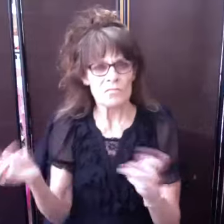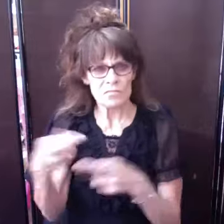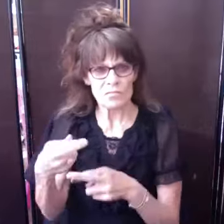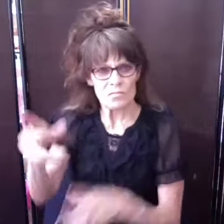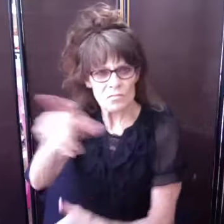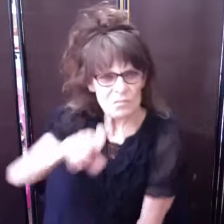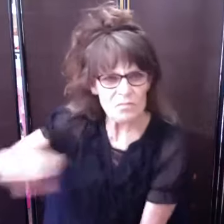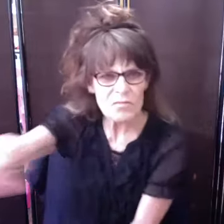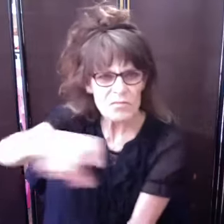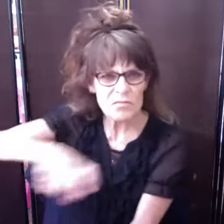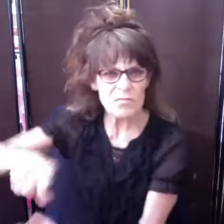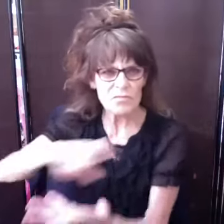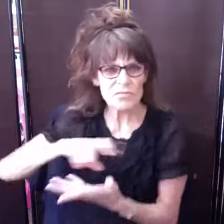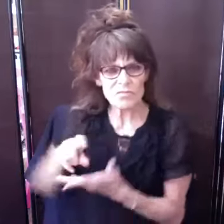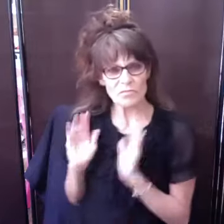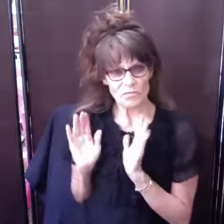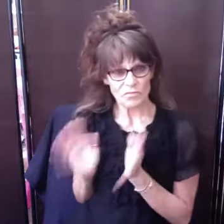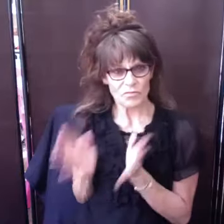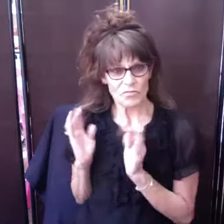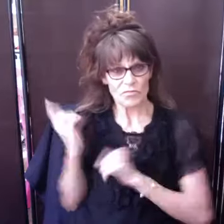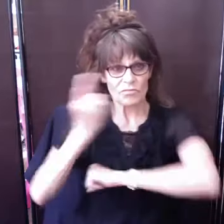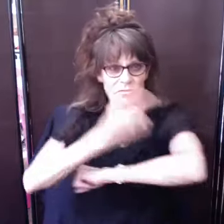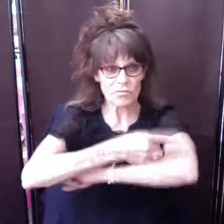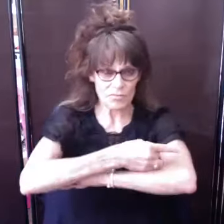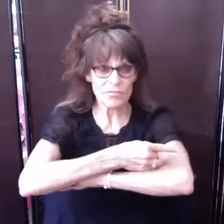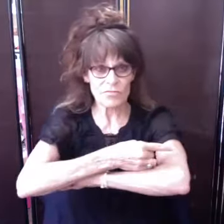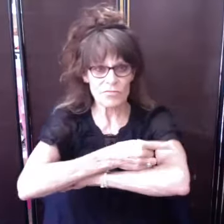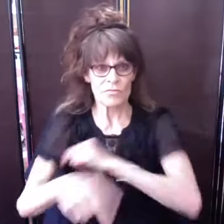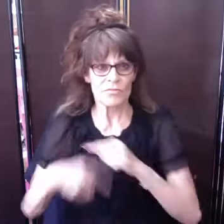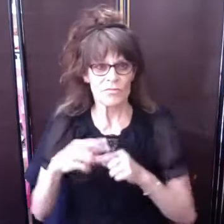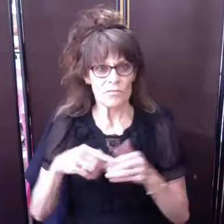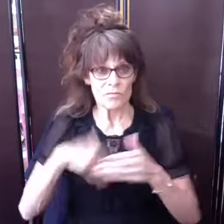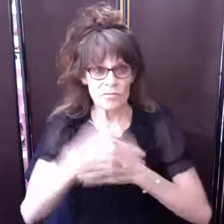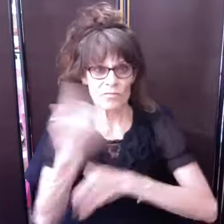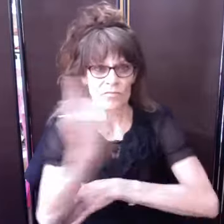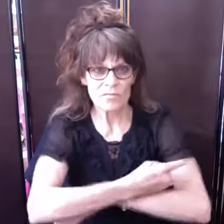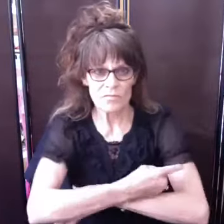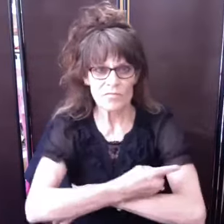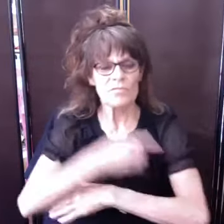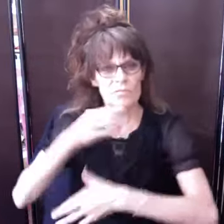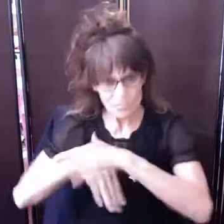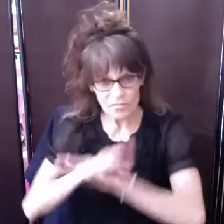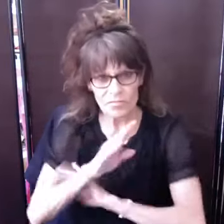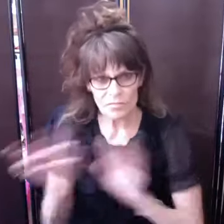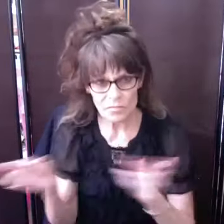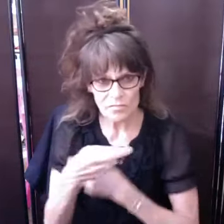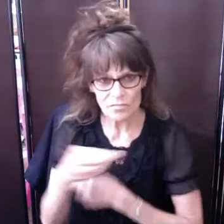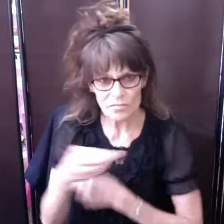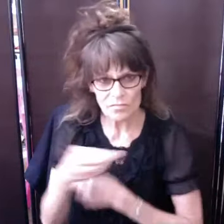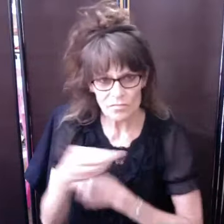it alone for a day. And then that second day, he sorts that mail and wherever he can get to in all these individual